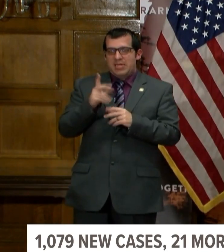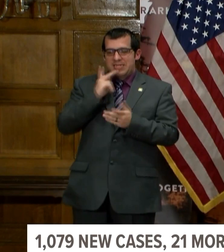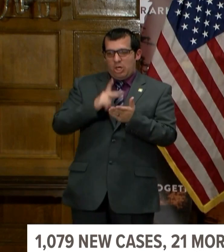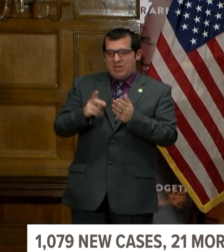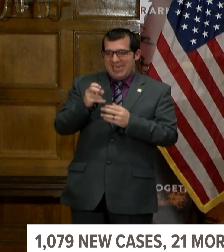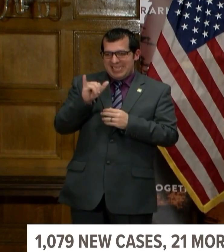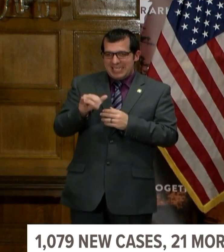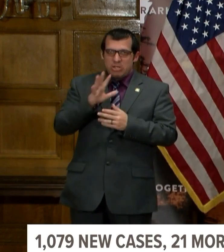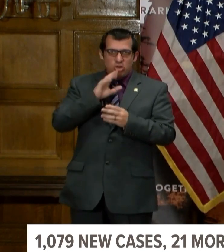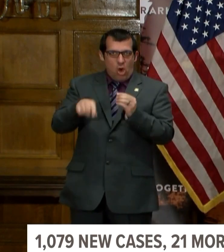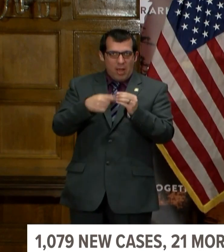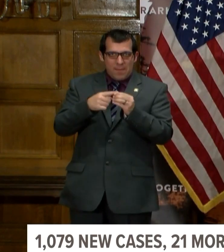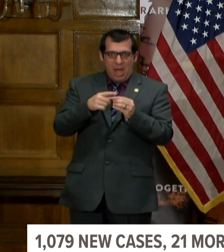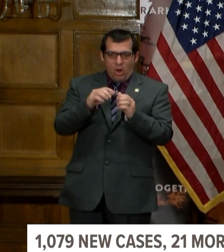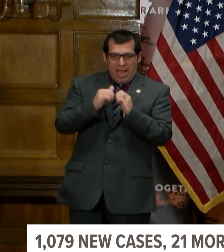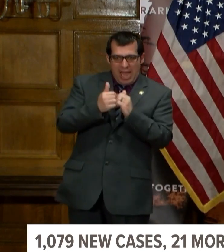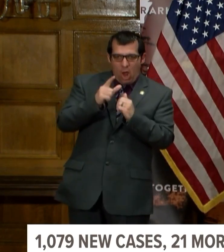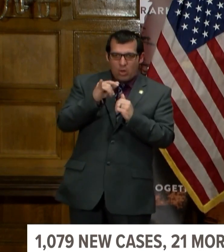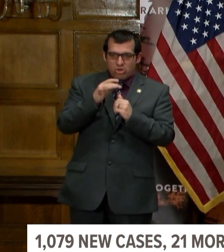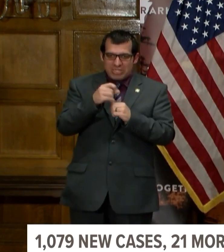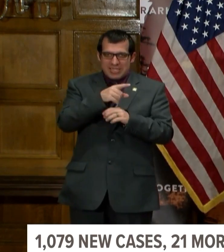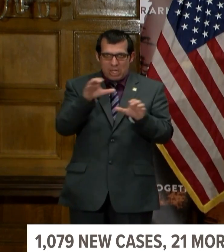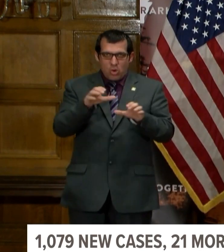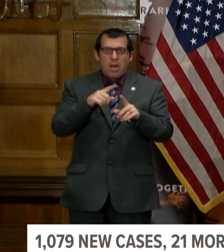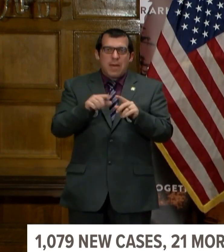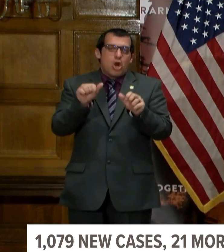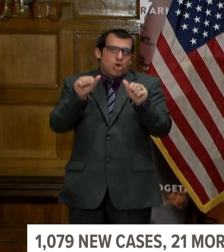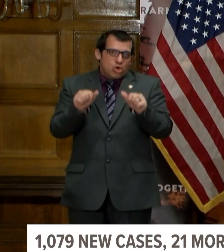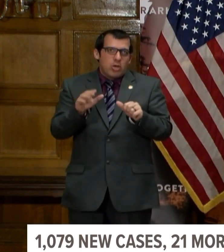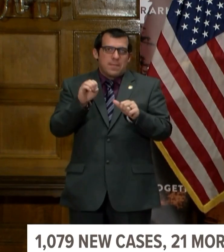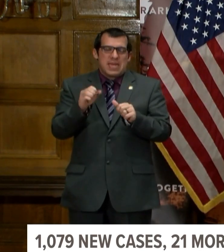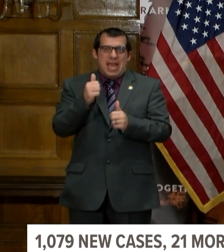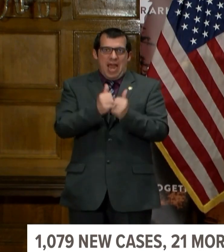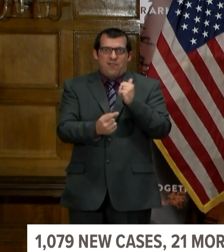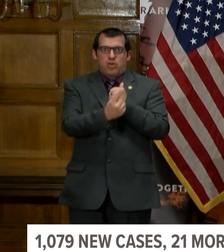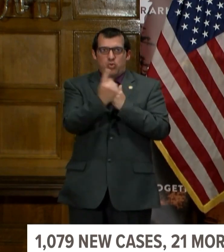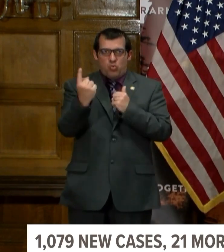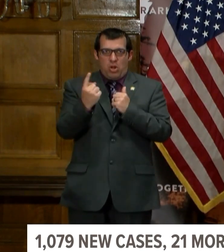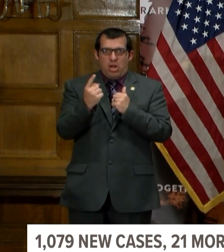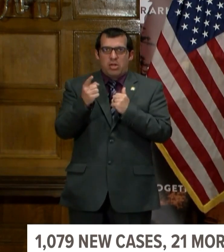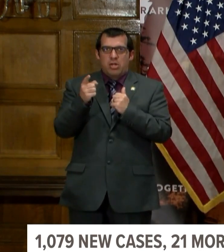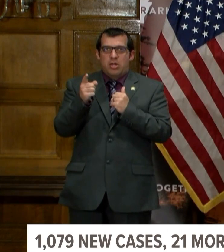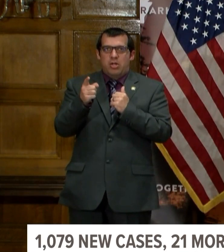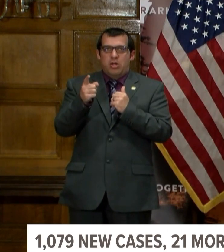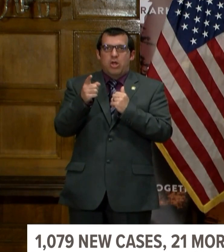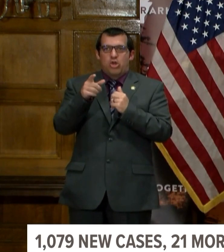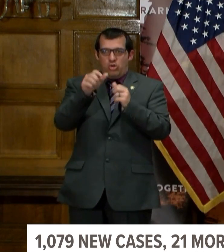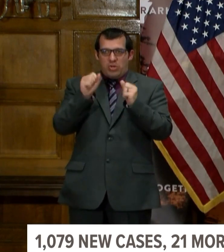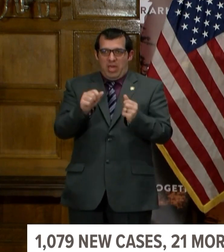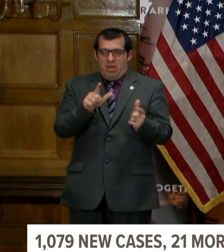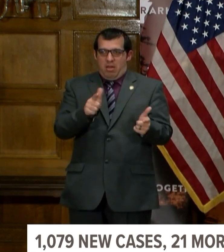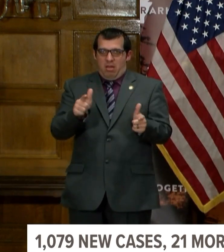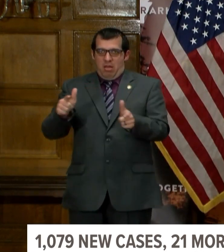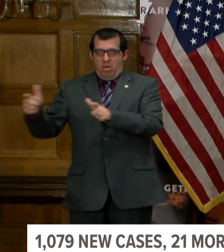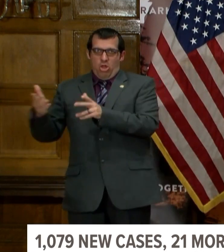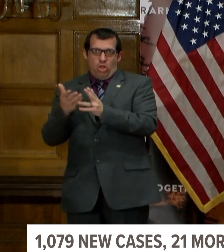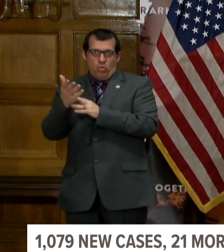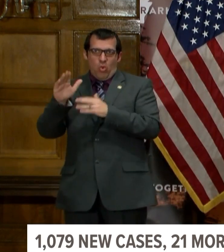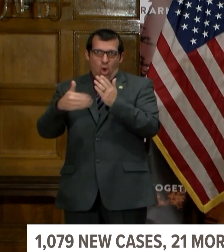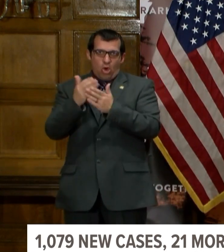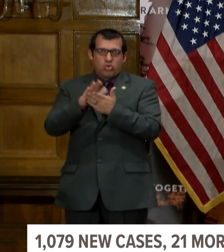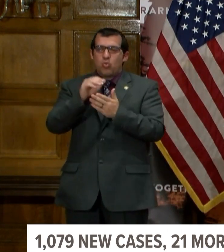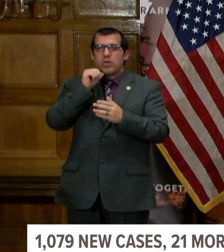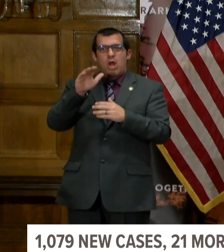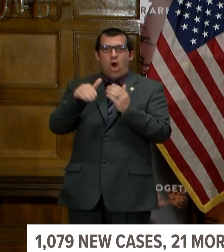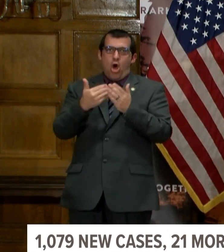Secretary Key talk about the logistics of how they're going to do it, but it could be done that that you cycle through the population of the school. So not everybody has to